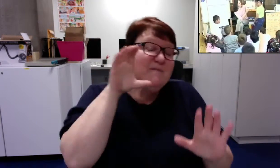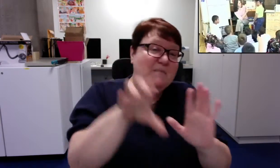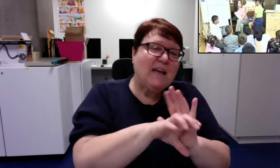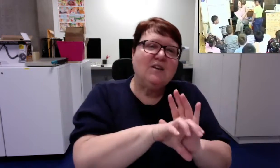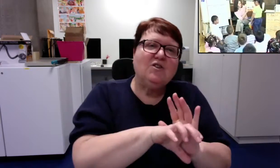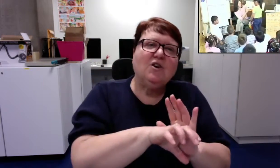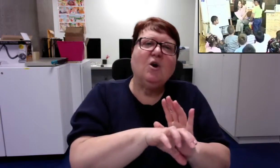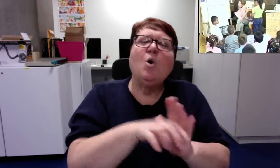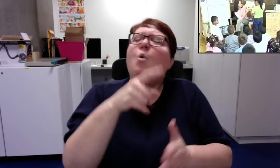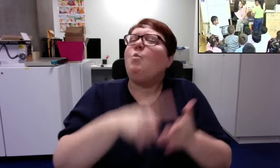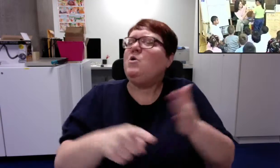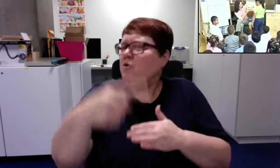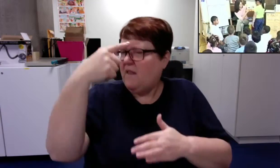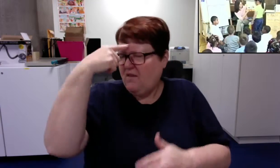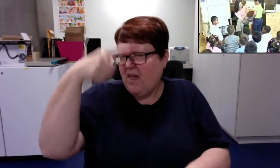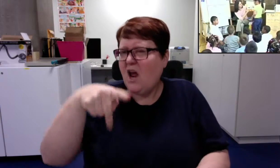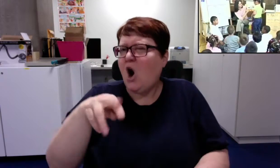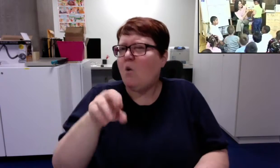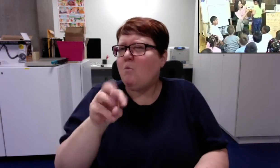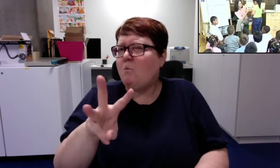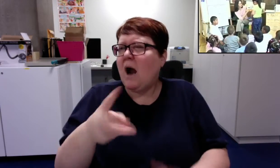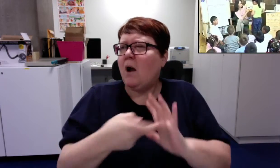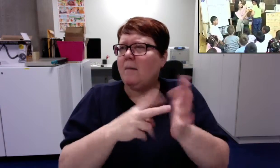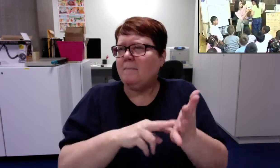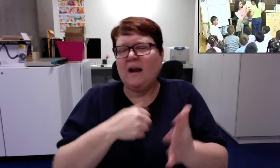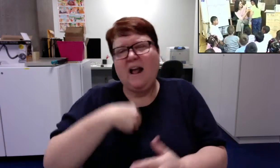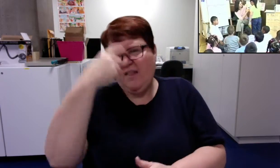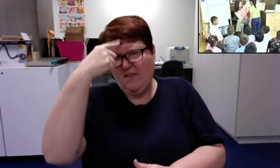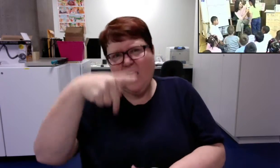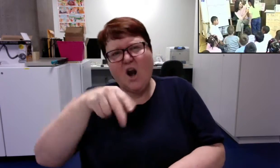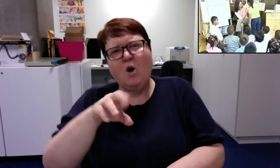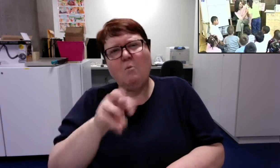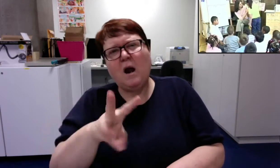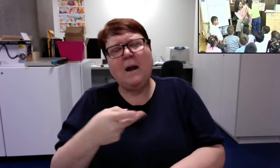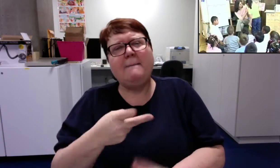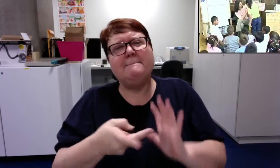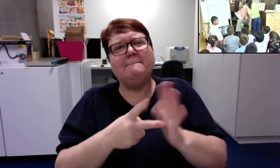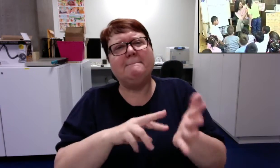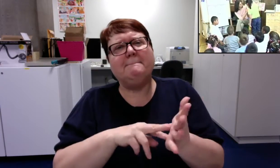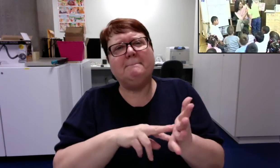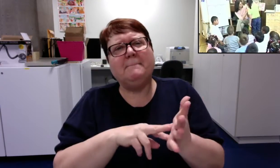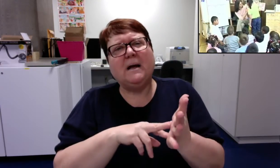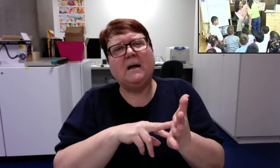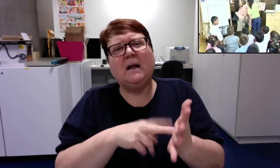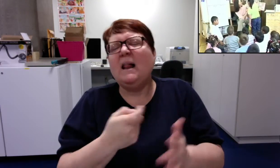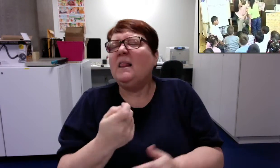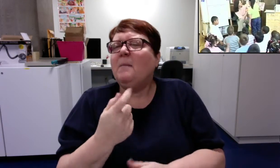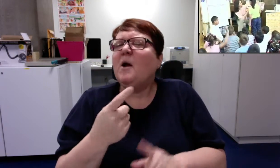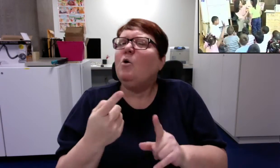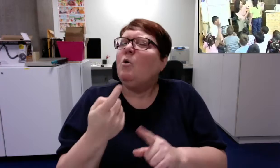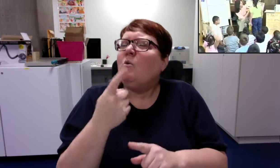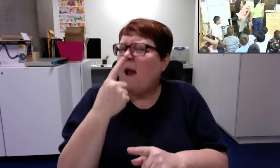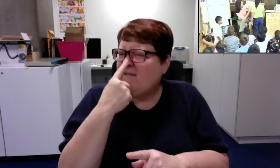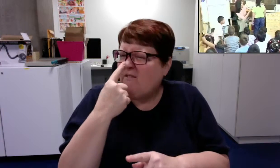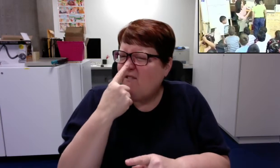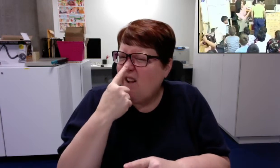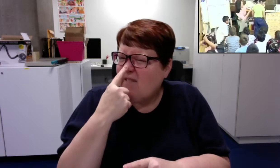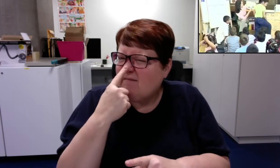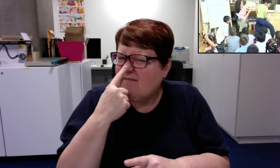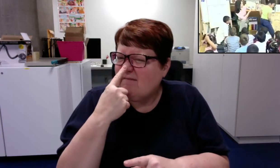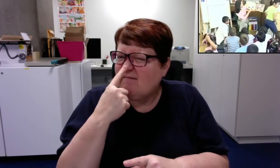think prow might mean? I think prow means like a little design in front. Okay, let's read and